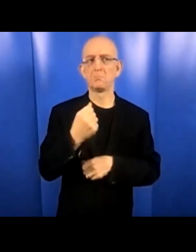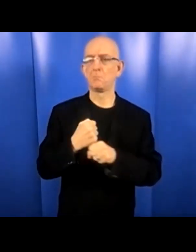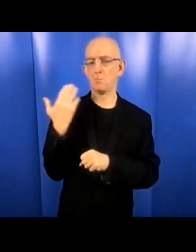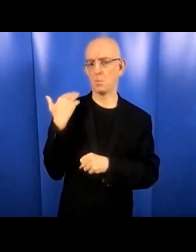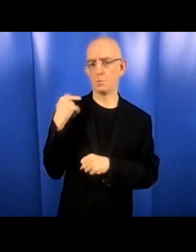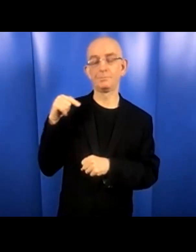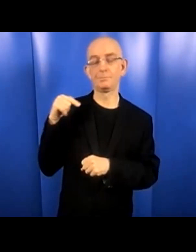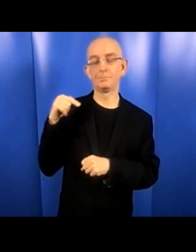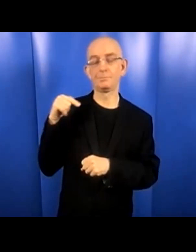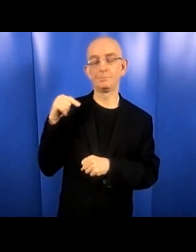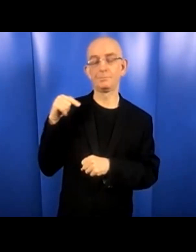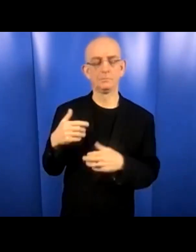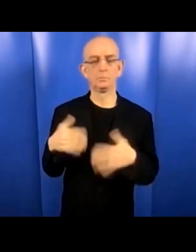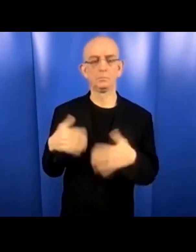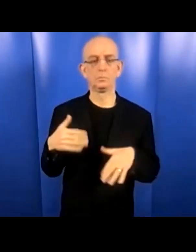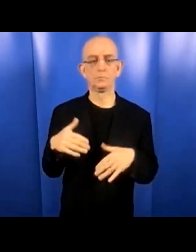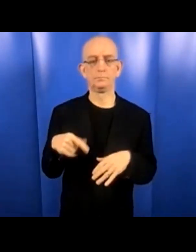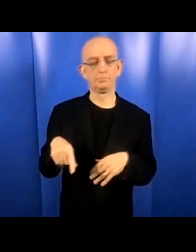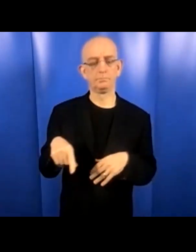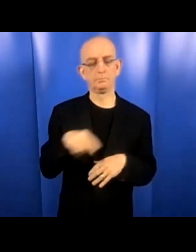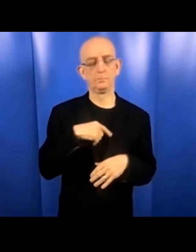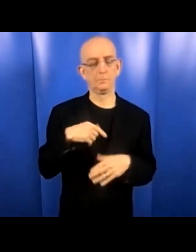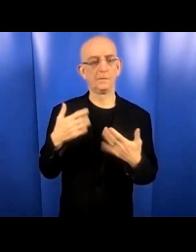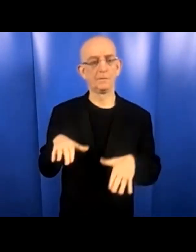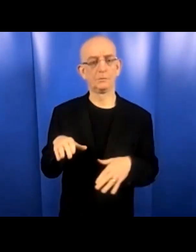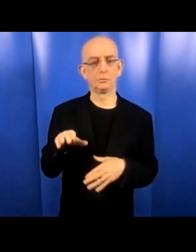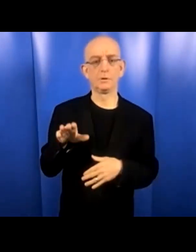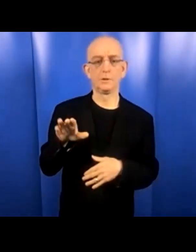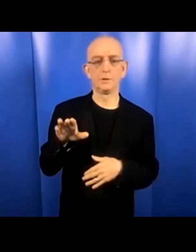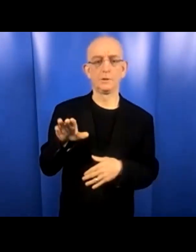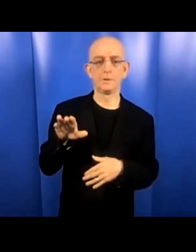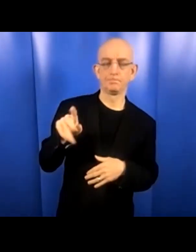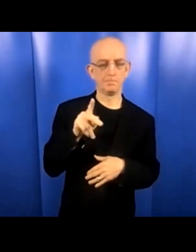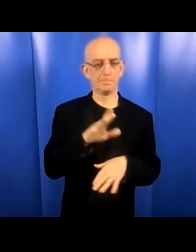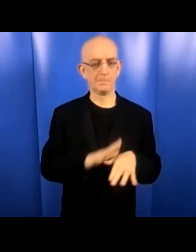I Pacific Disability Forum and myself as focal point.